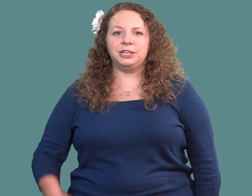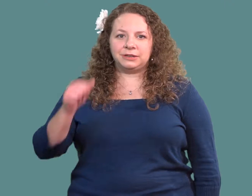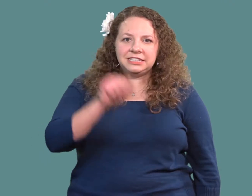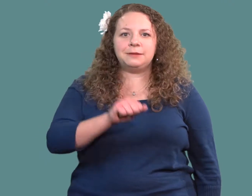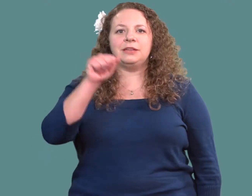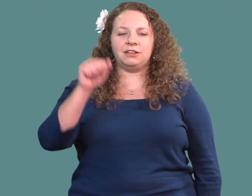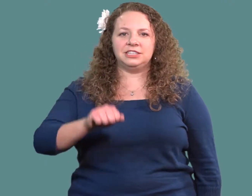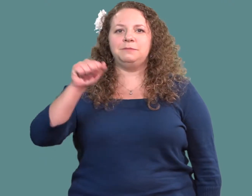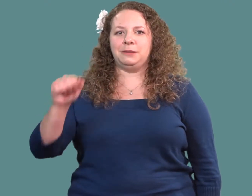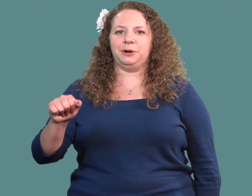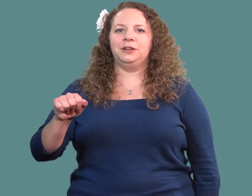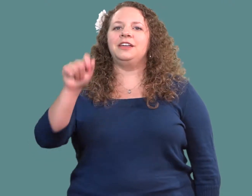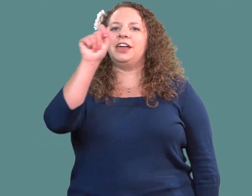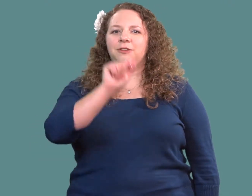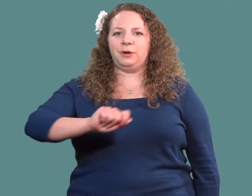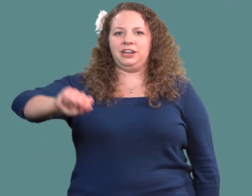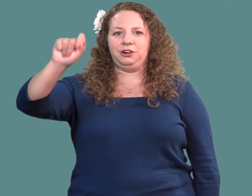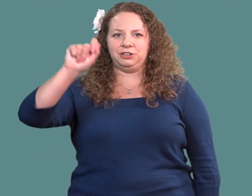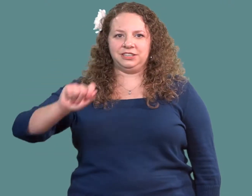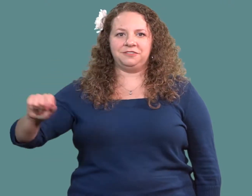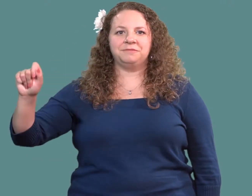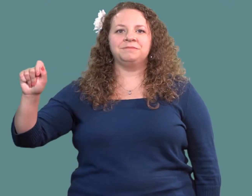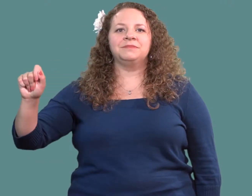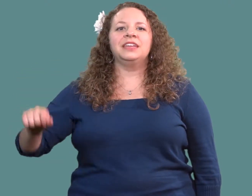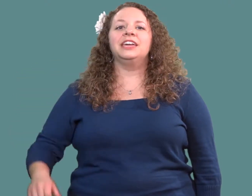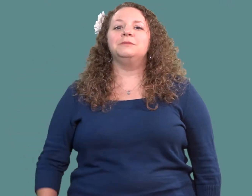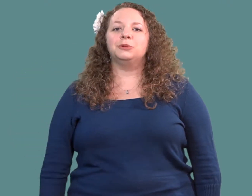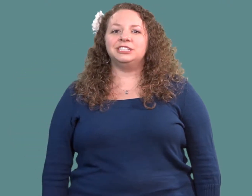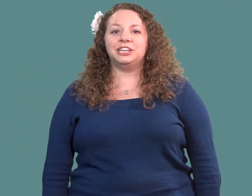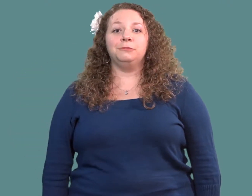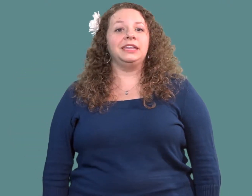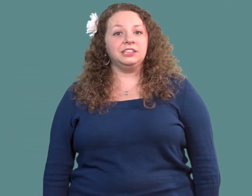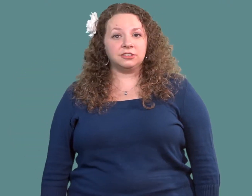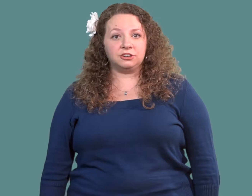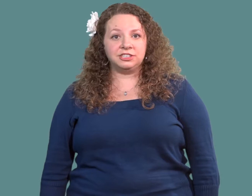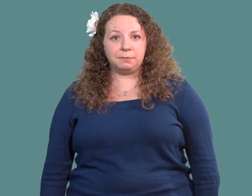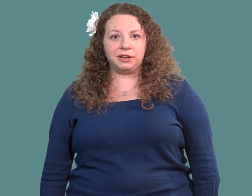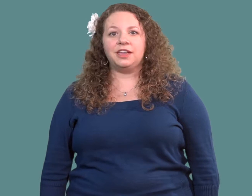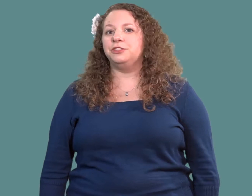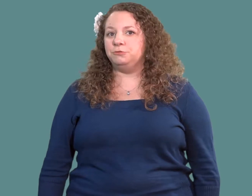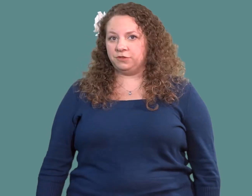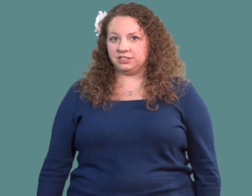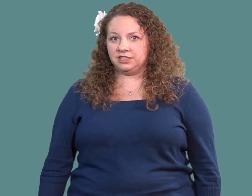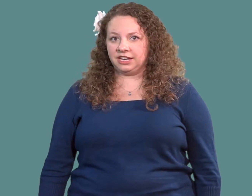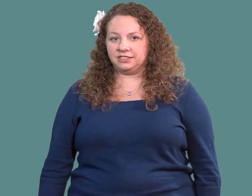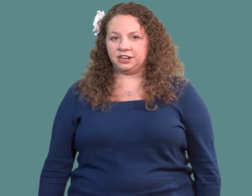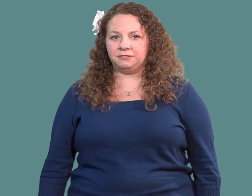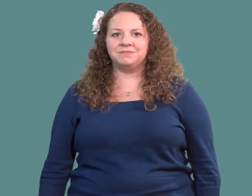you are stamping onto the paper and writing cursive. In printing, you make each letter separate and then you move on to the next letter.